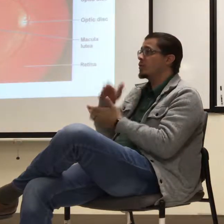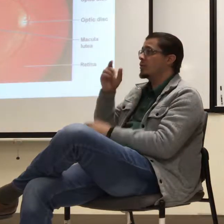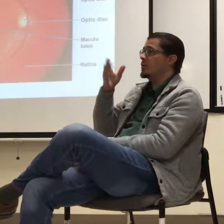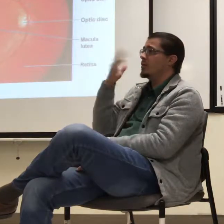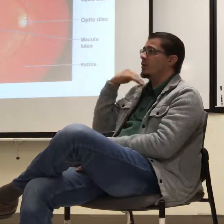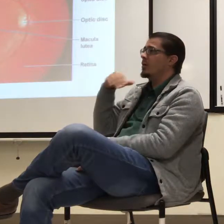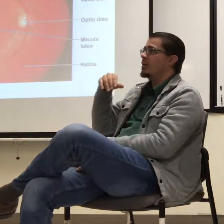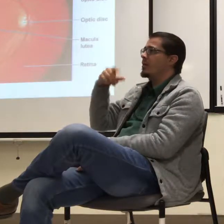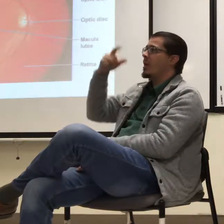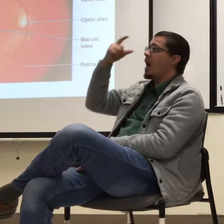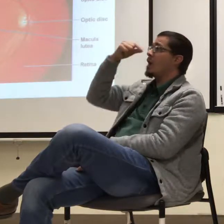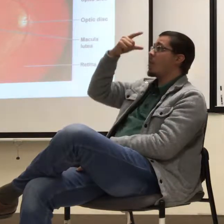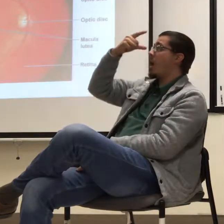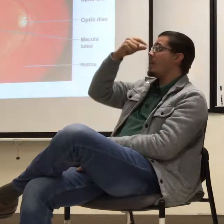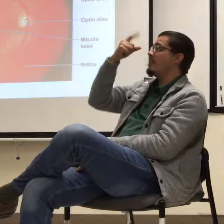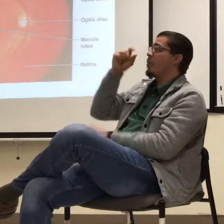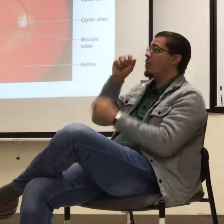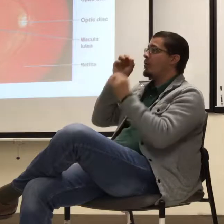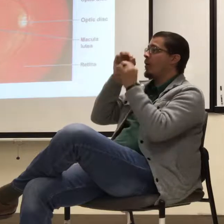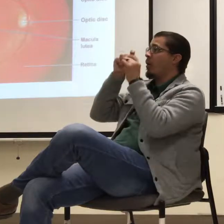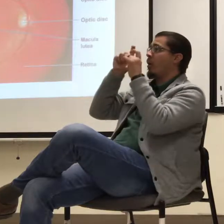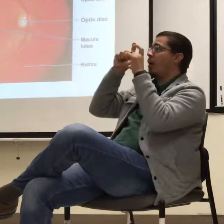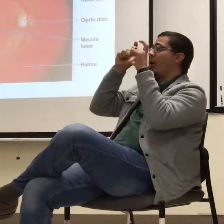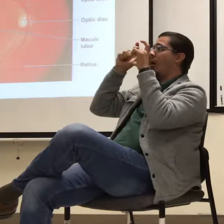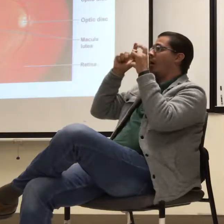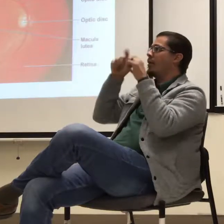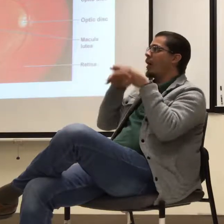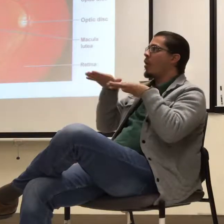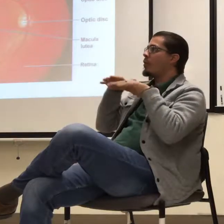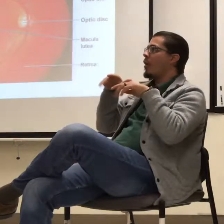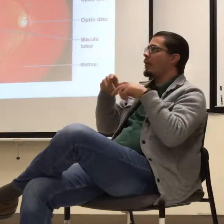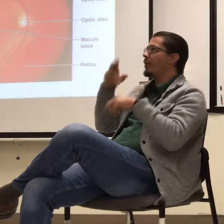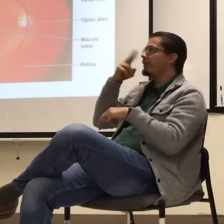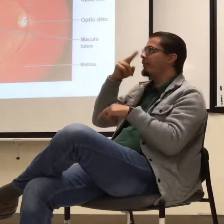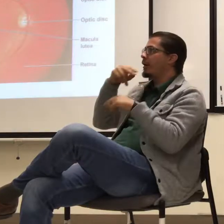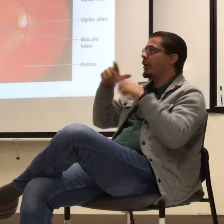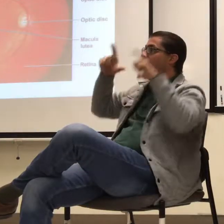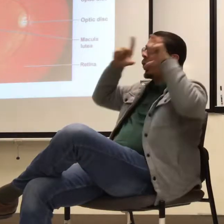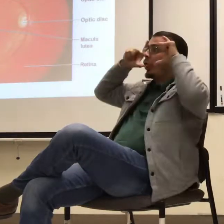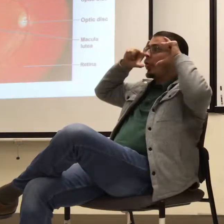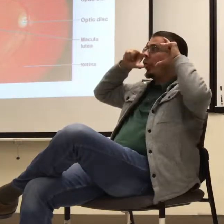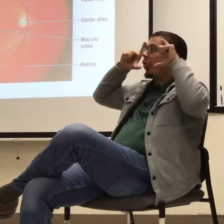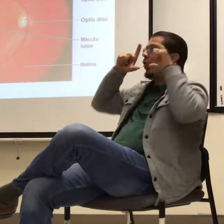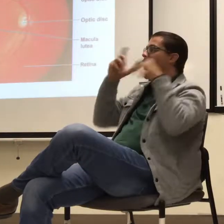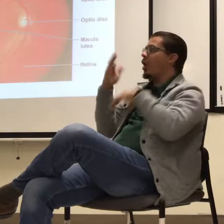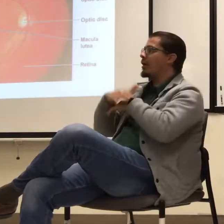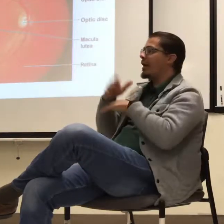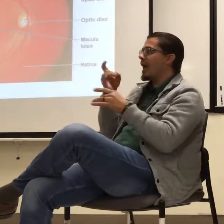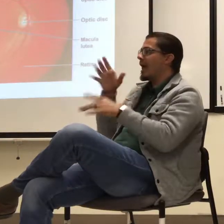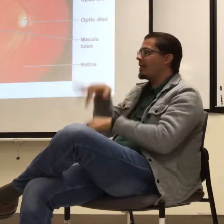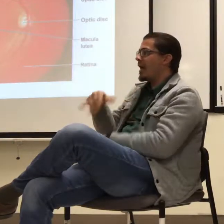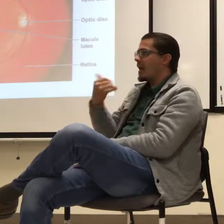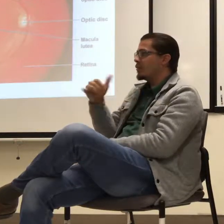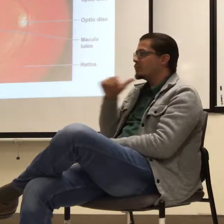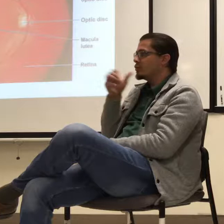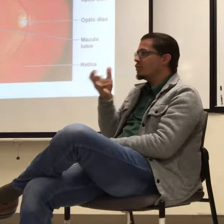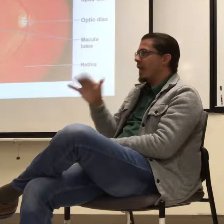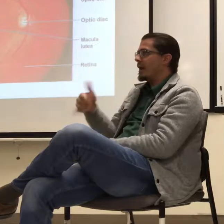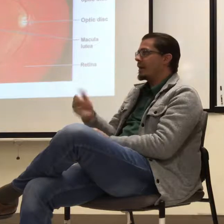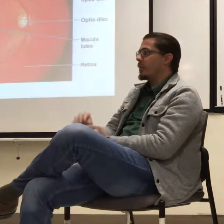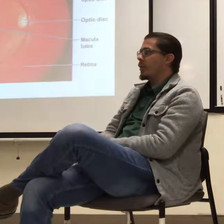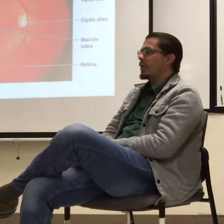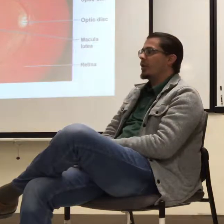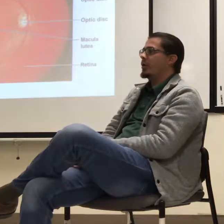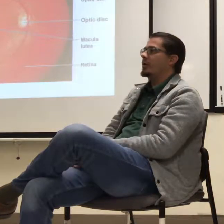give you those eye drops to dilate. You have to walk around with those funny sunglasses all day. I hate that. I don't do that anymore.